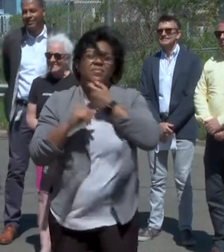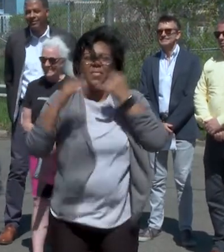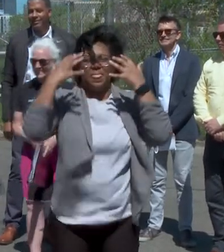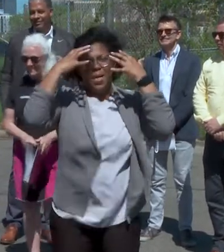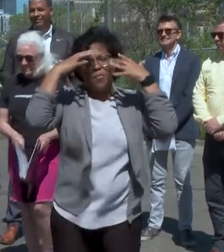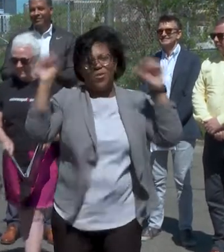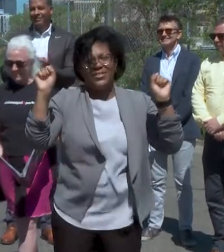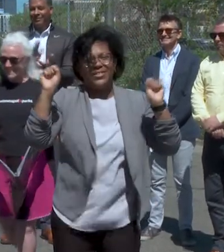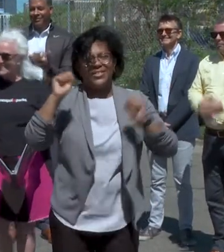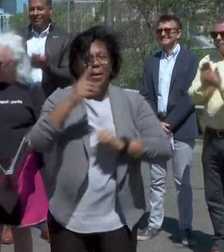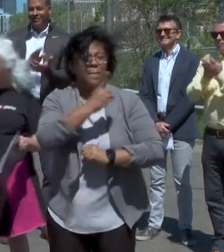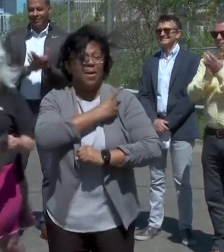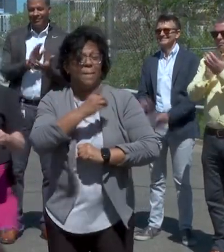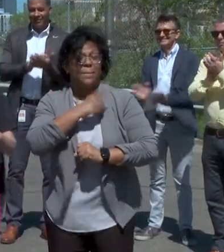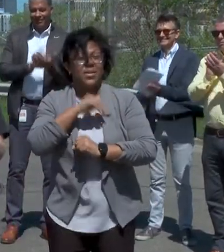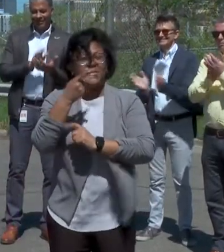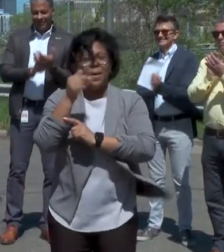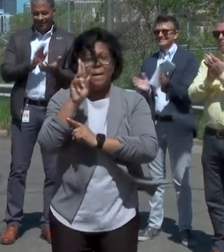Forney.